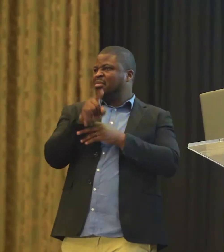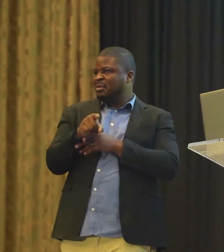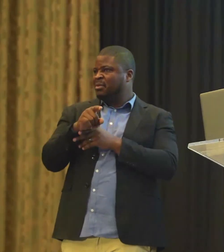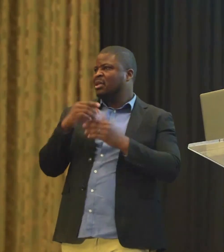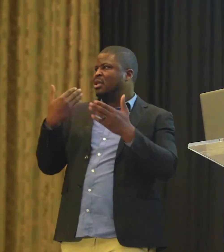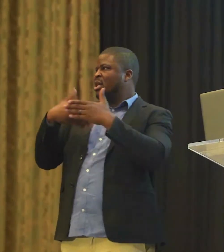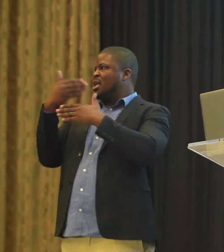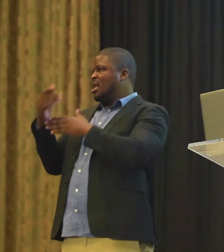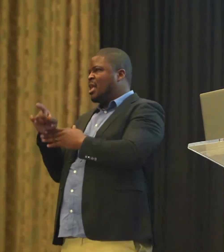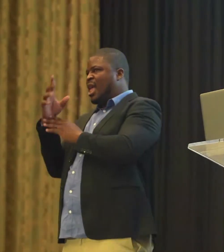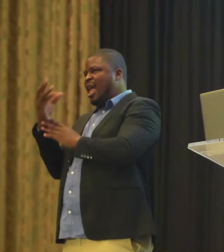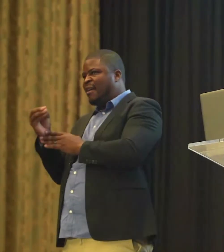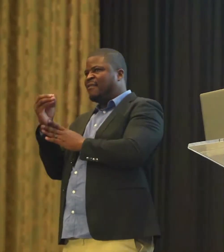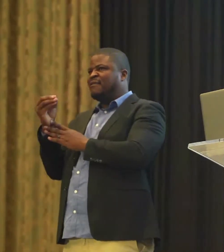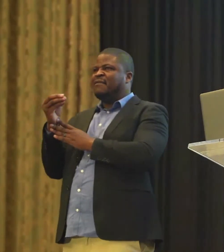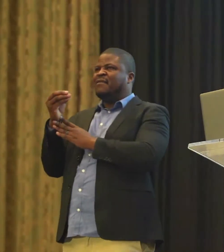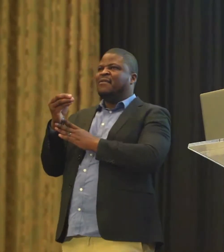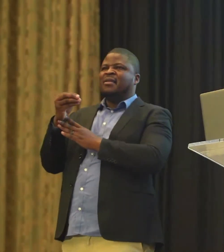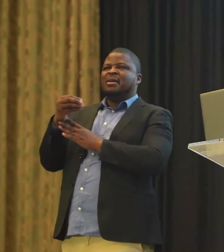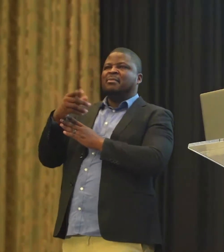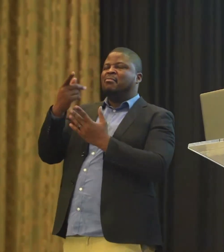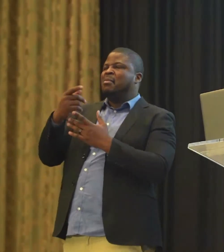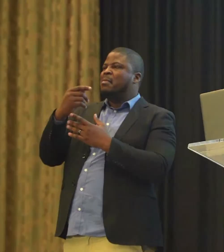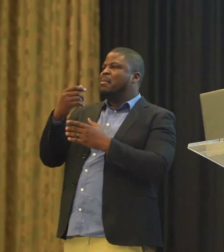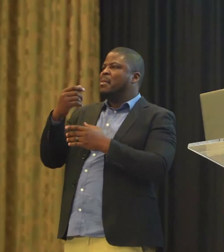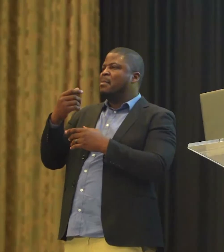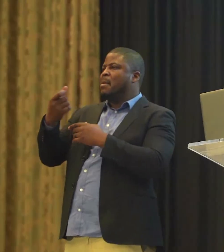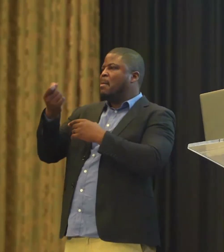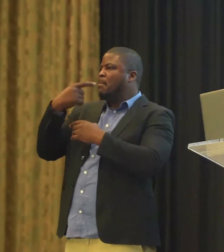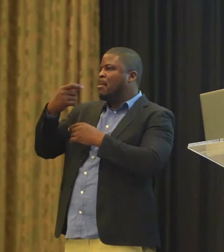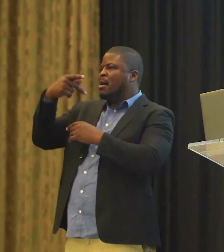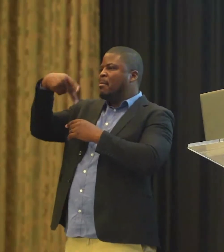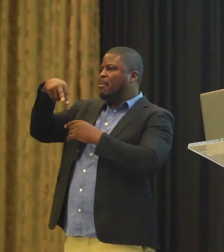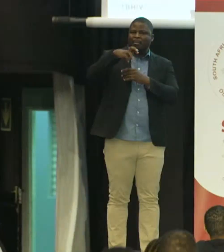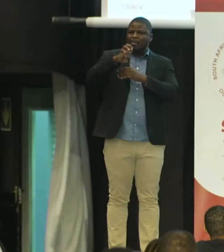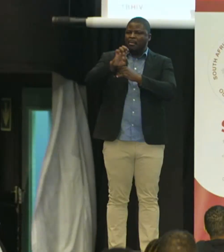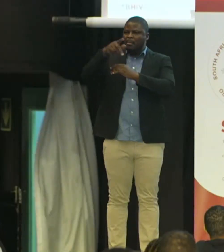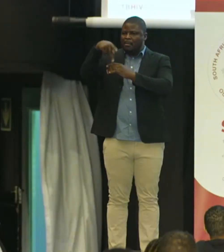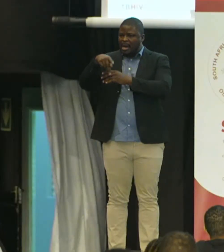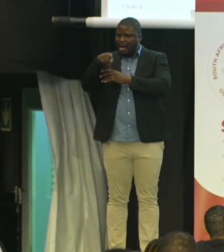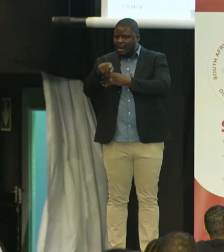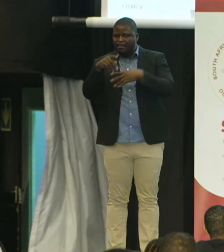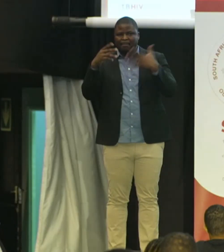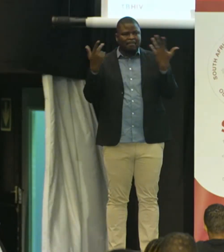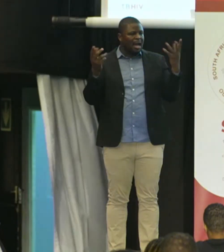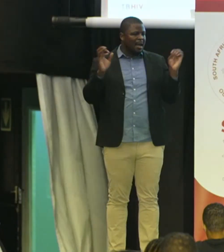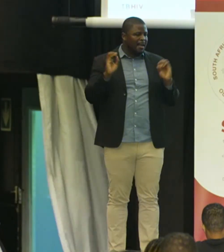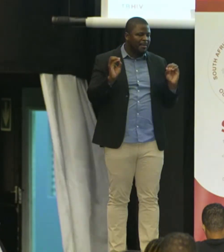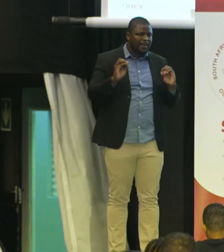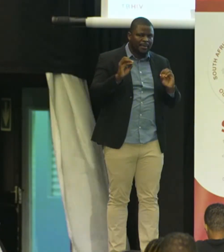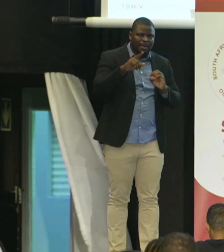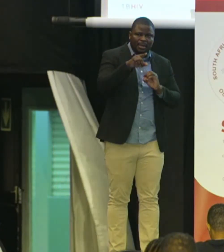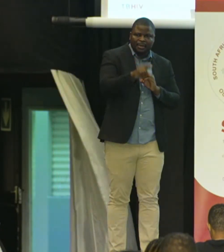they're on antiretrovirals or PrEP. All that movement between police holding cells and